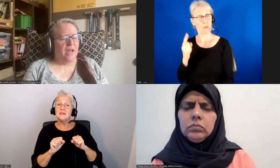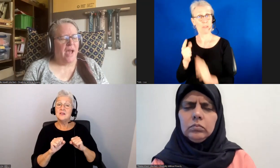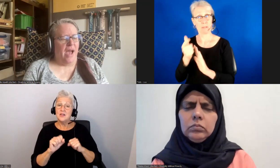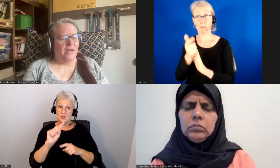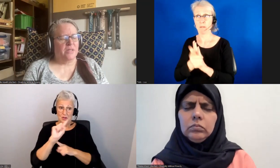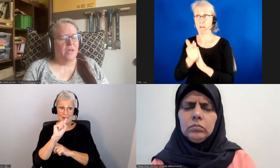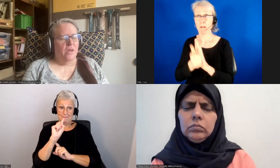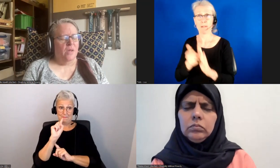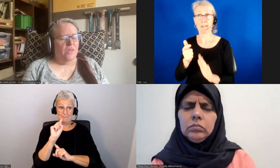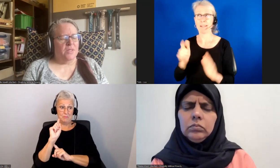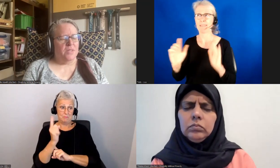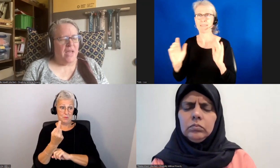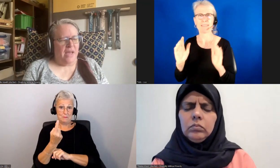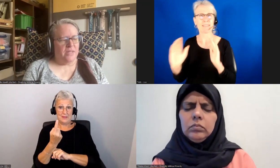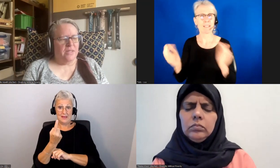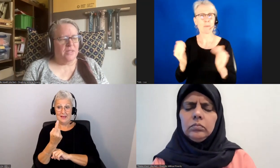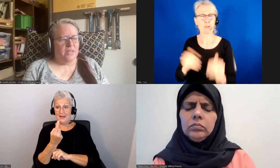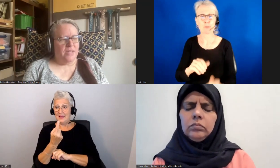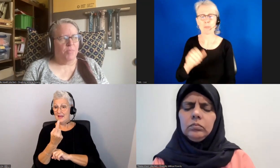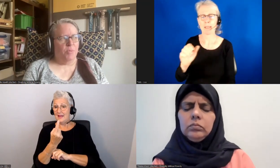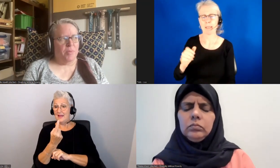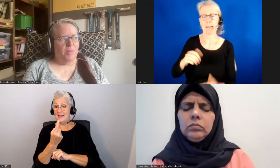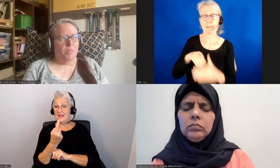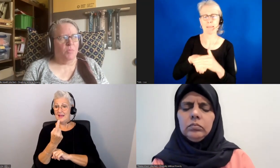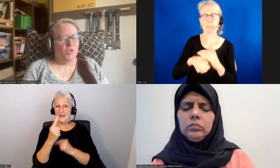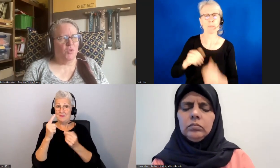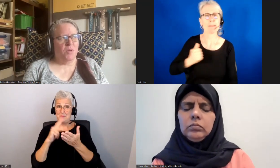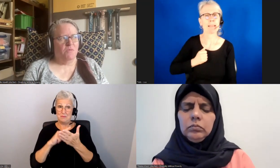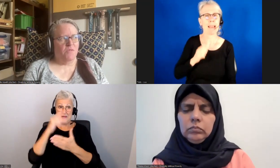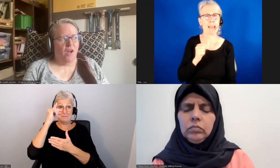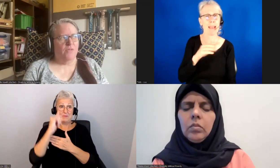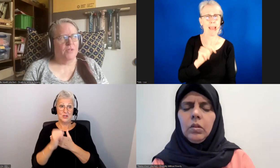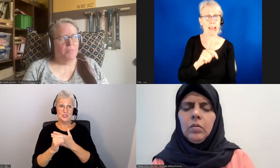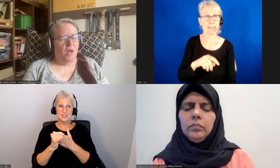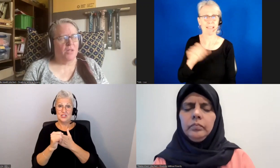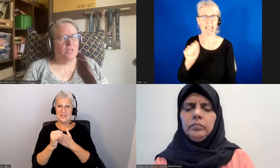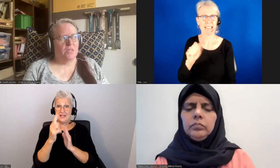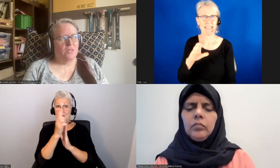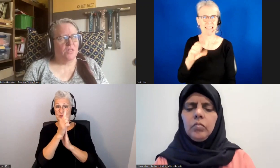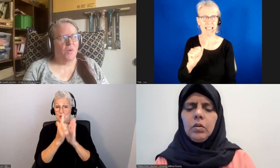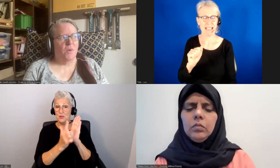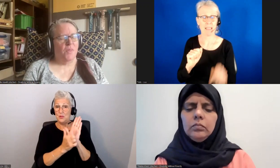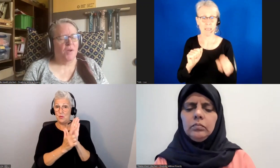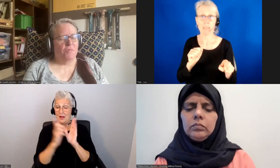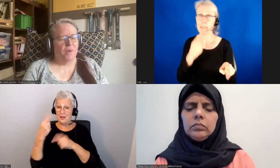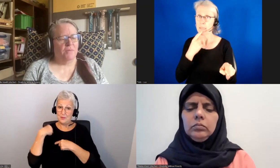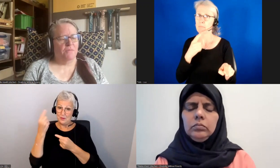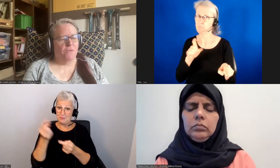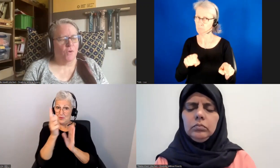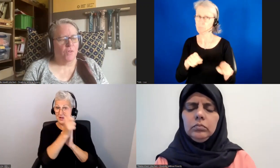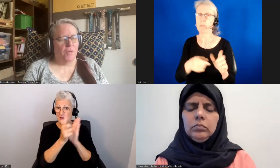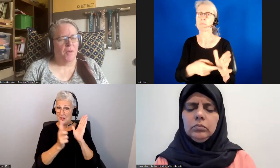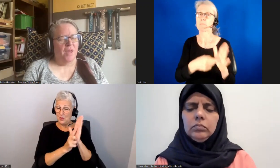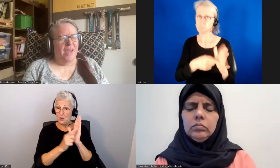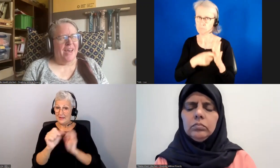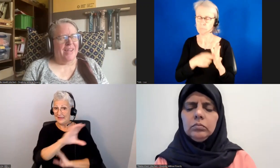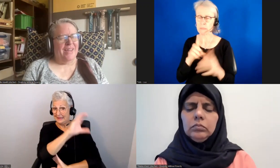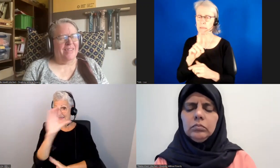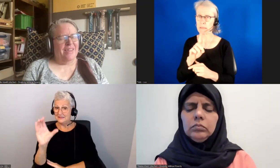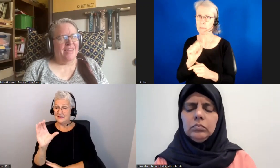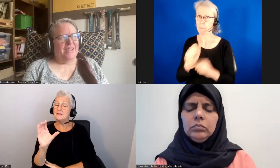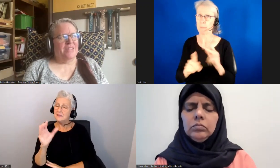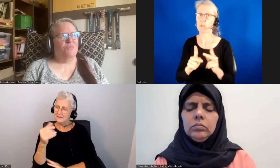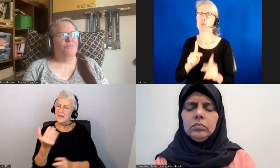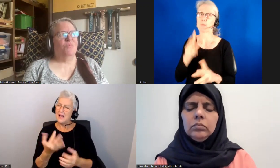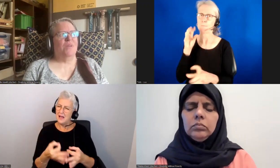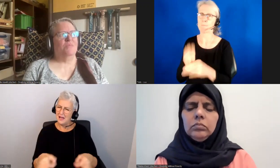Accessible Canada Act that says that disabled people must be involved in policies and so on that are written for them. And